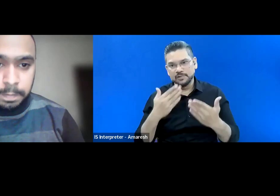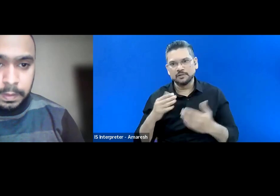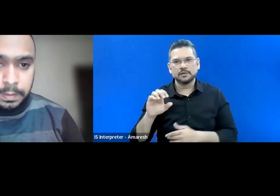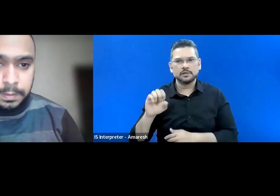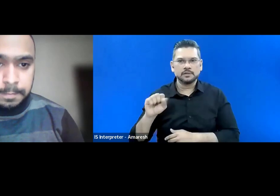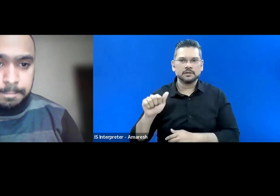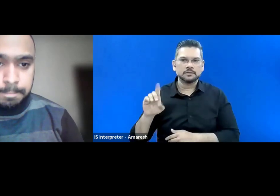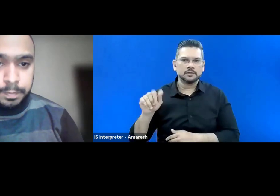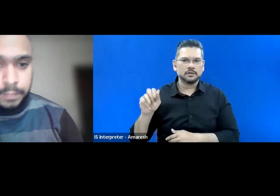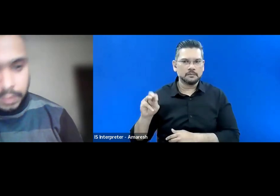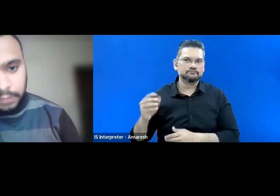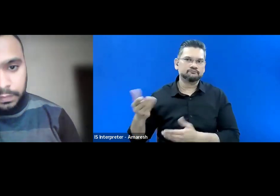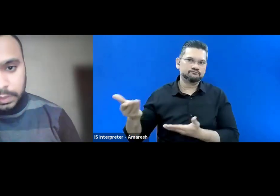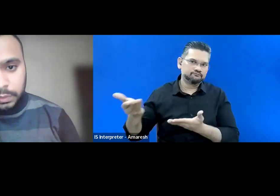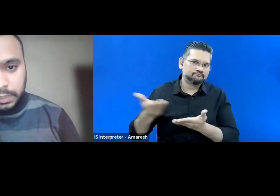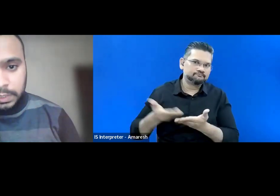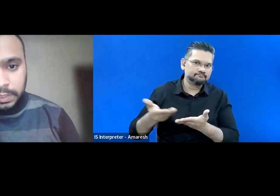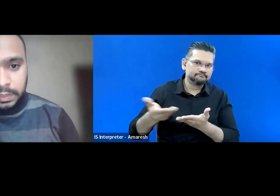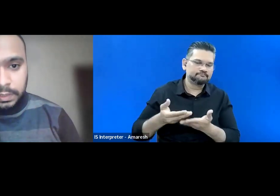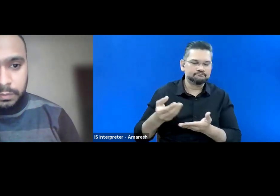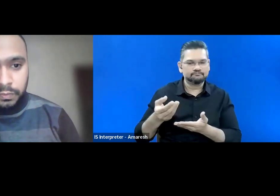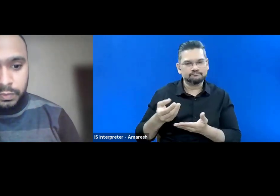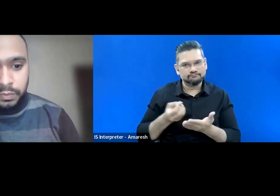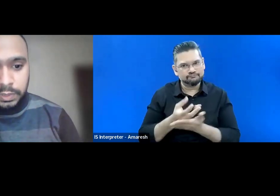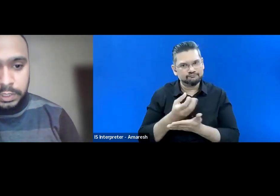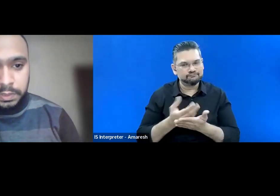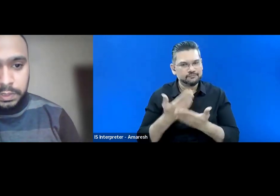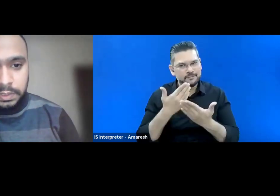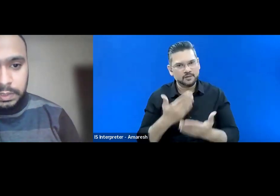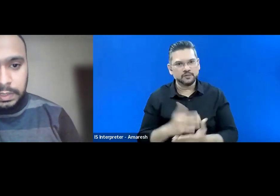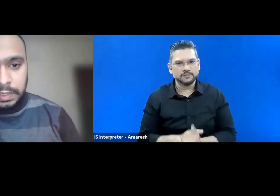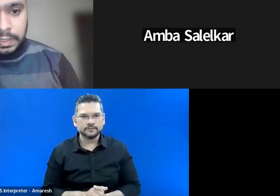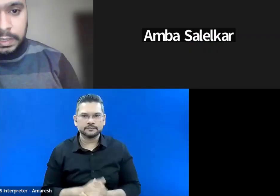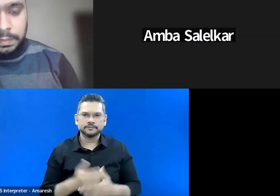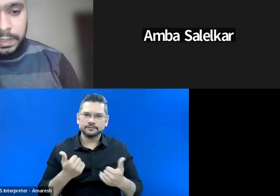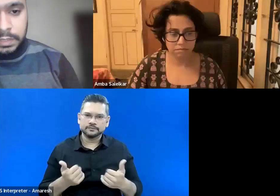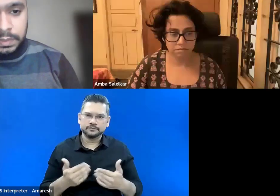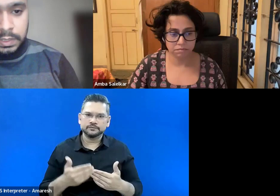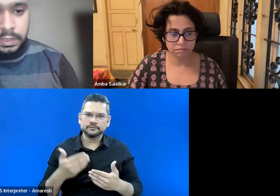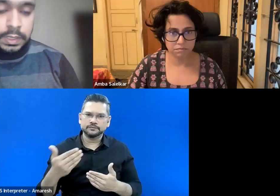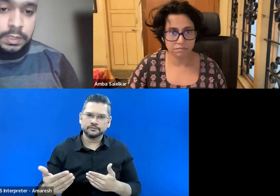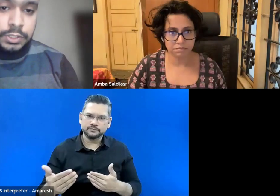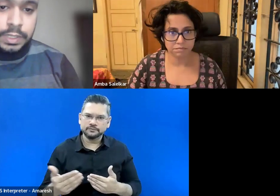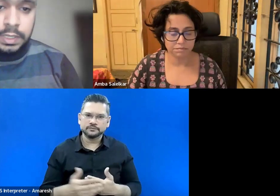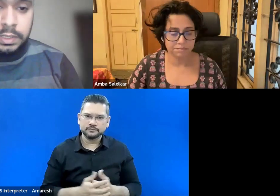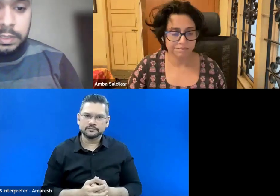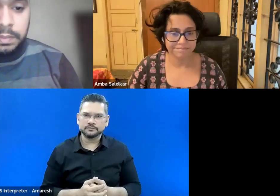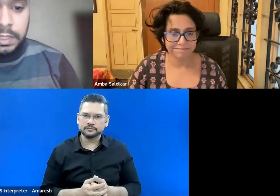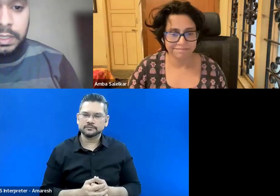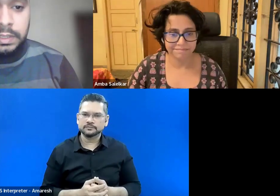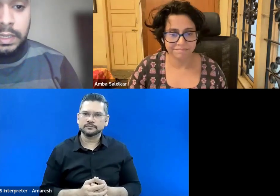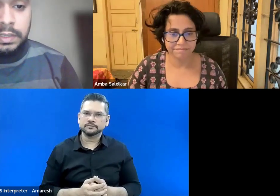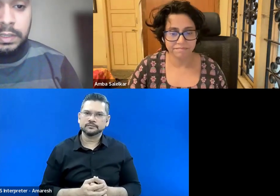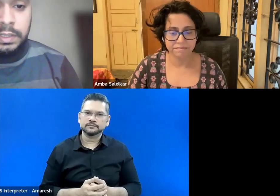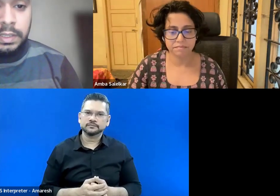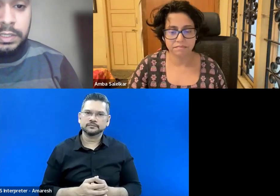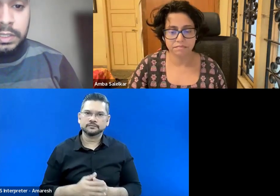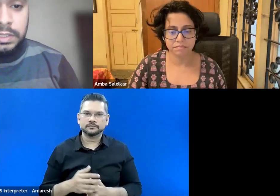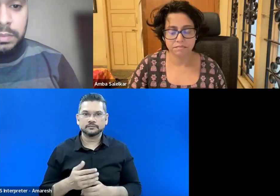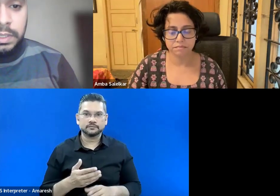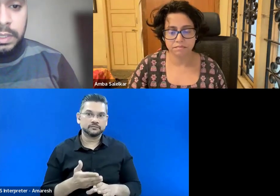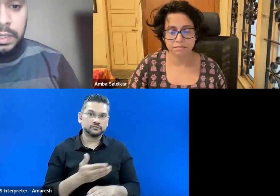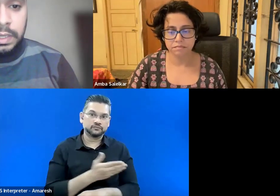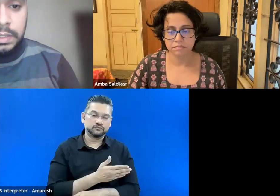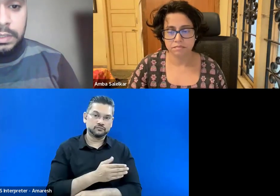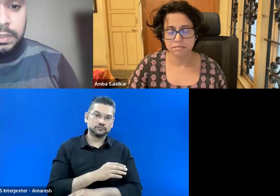submission. I will quickly move to the next speaker. As we shared in the beginning, that